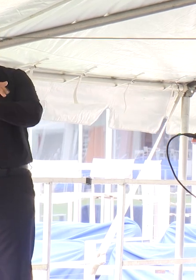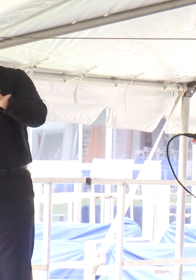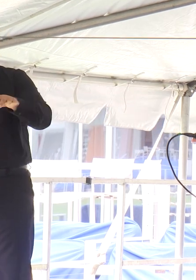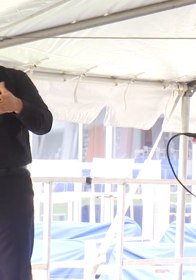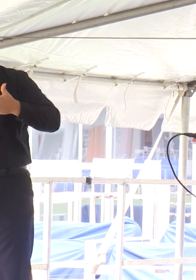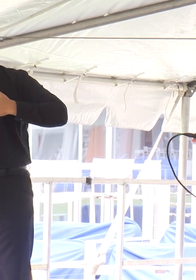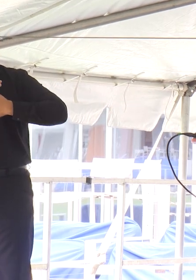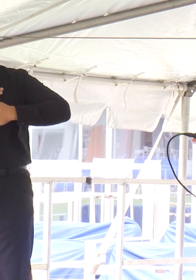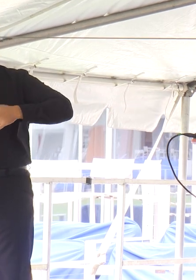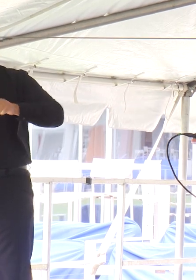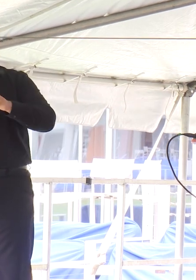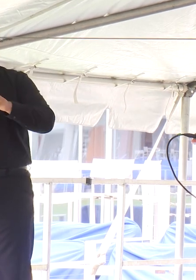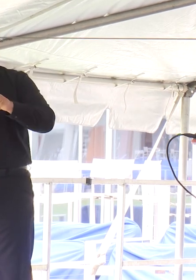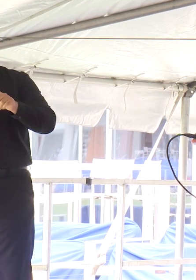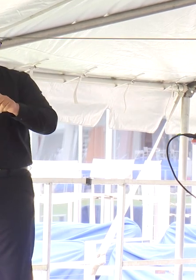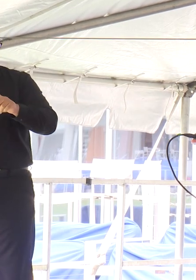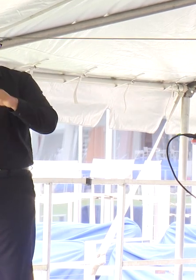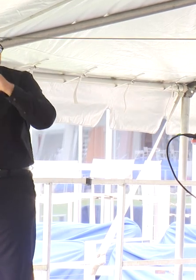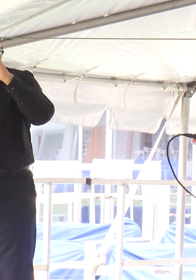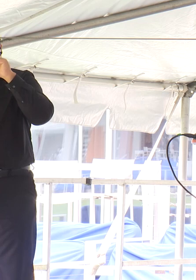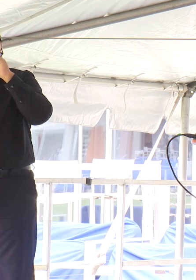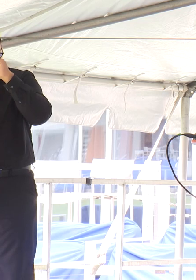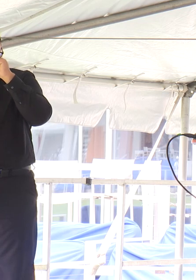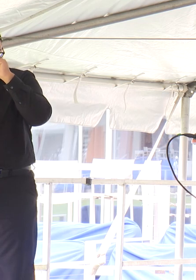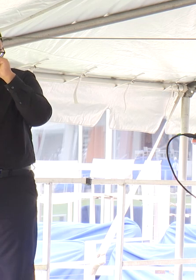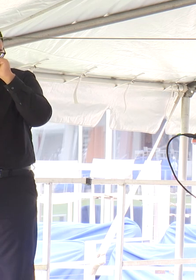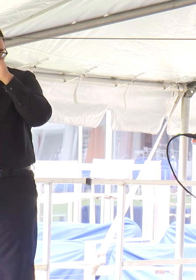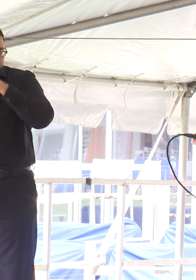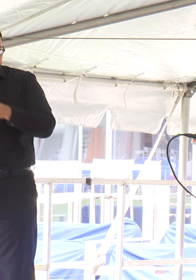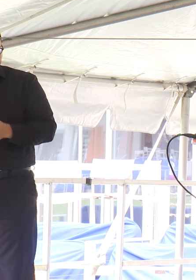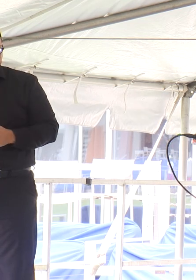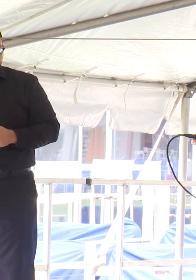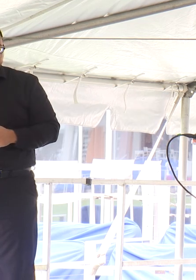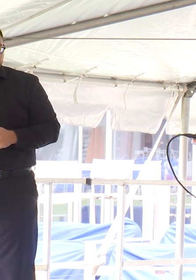enjoy yourselves, and T-shirts with the stadium logo.